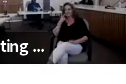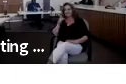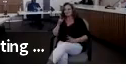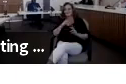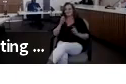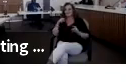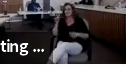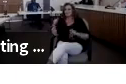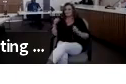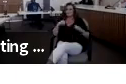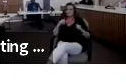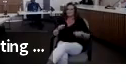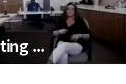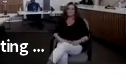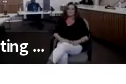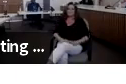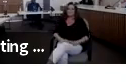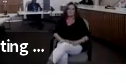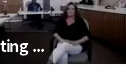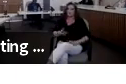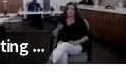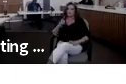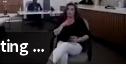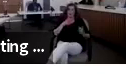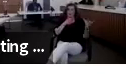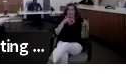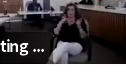Are there any questions for us?